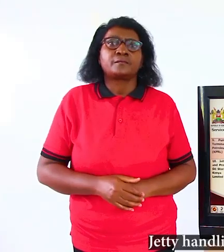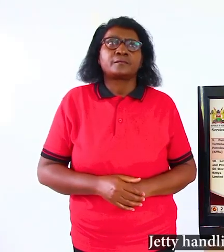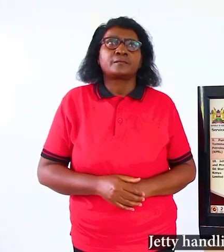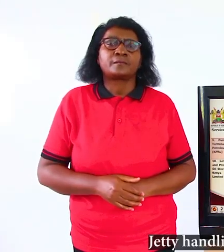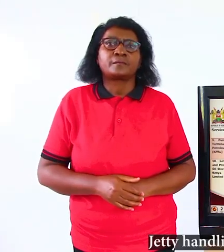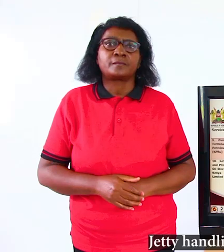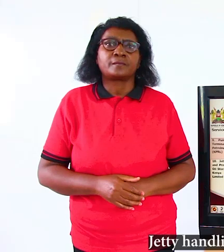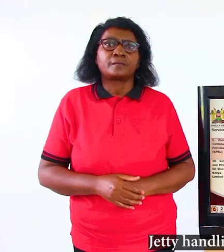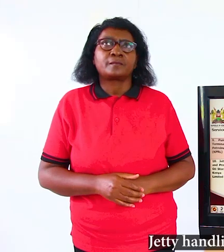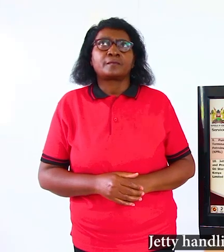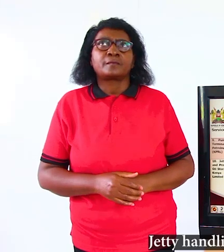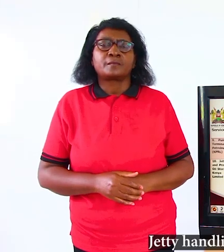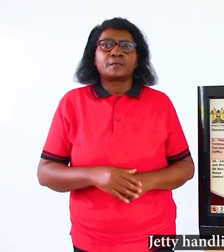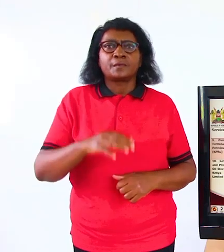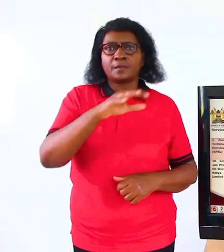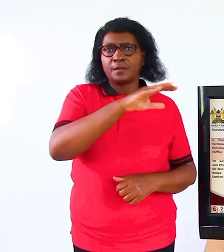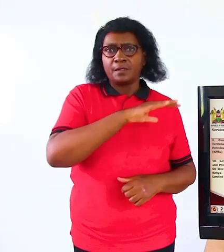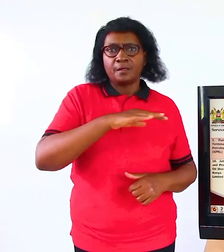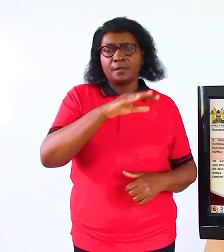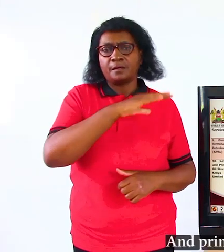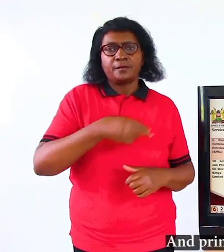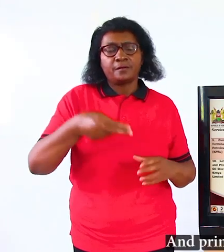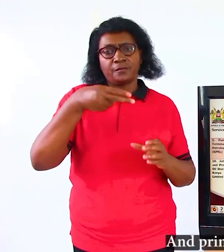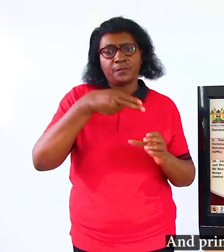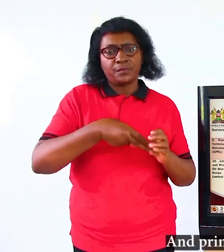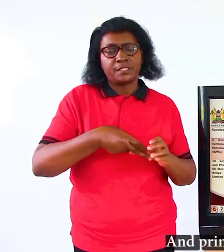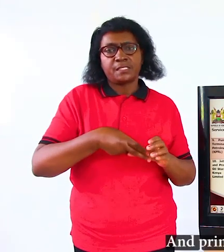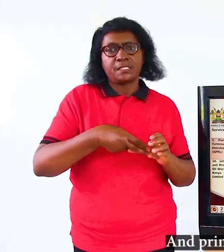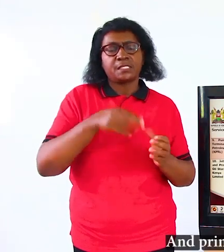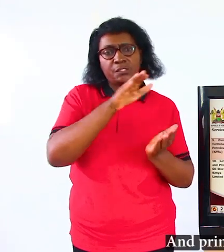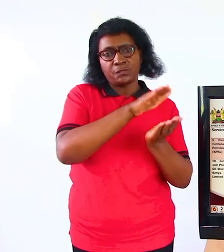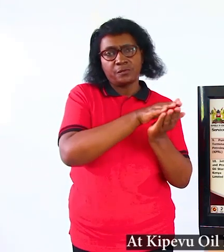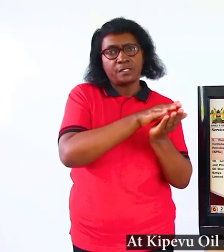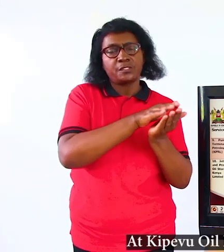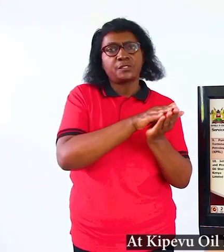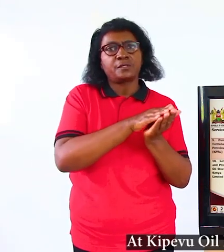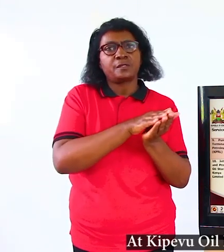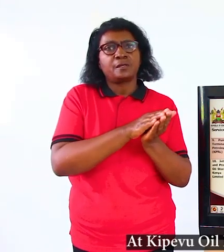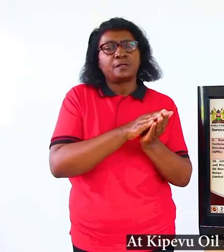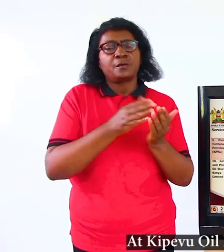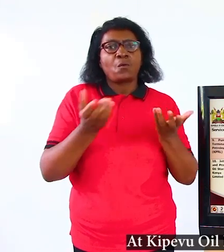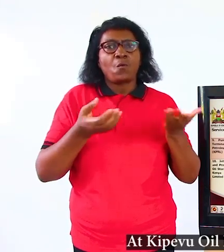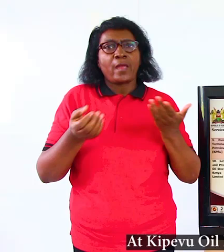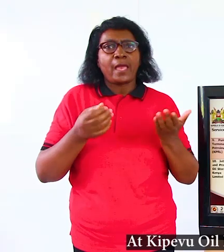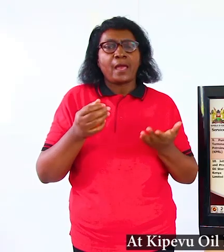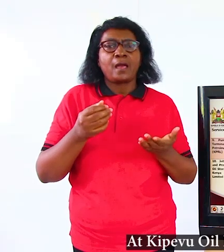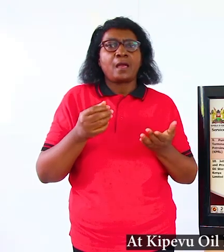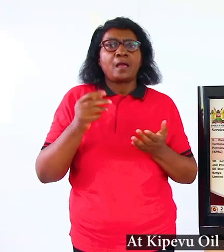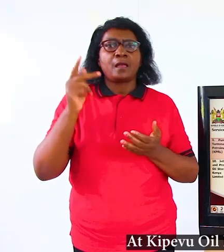Jetty handling, imports, and primary storage at Kipevu Oil Facility